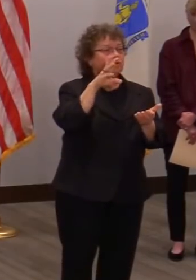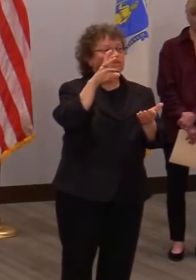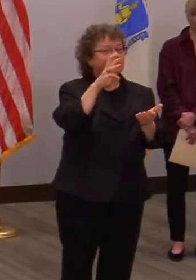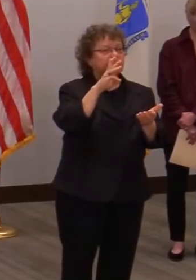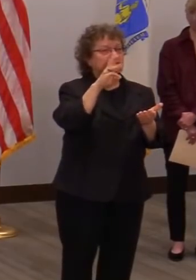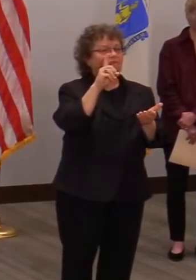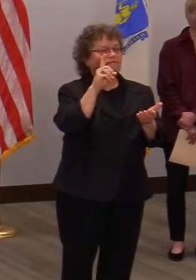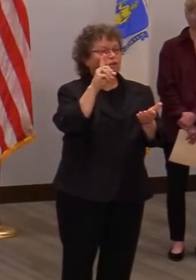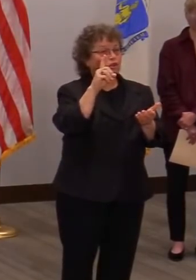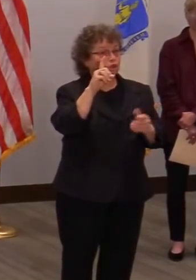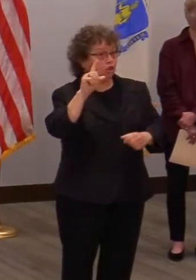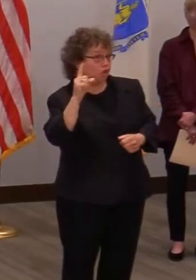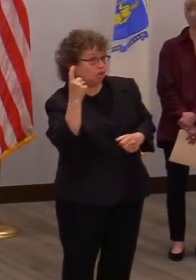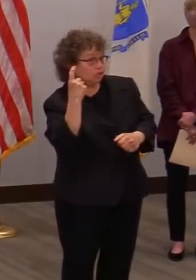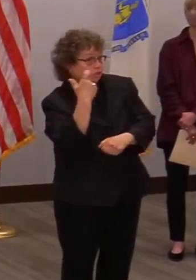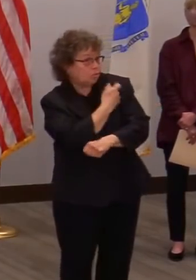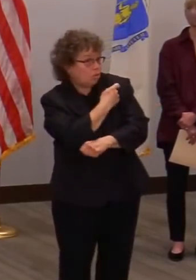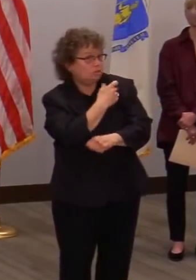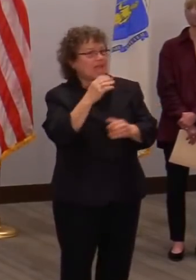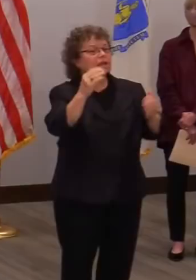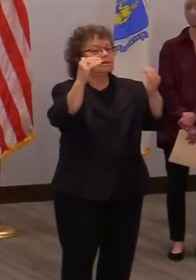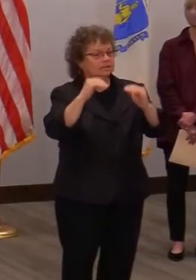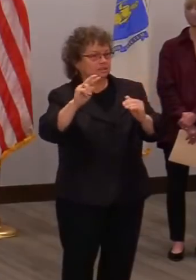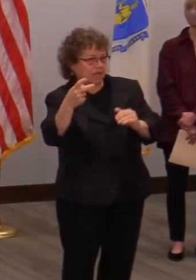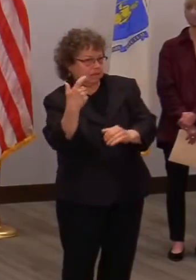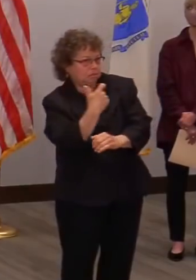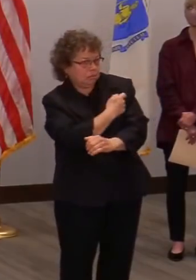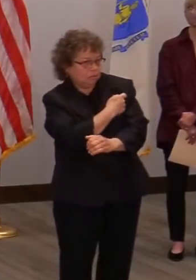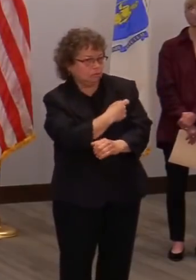353,660 first and second doses. It's